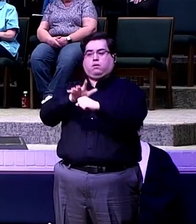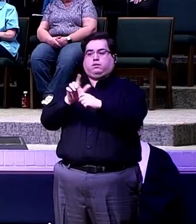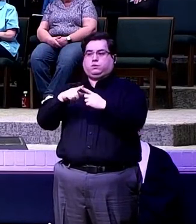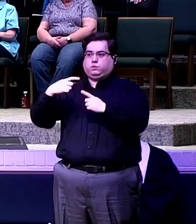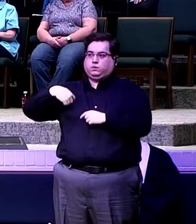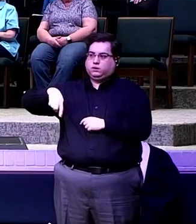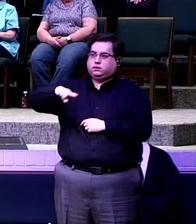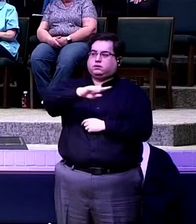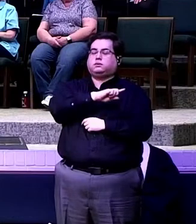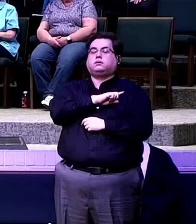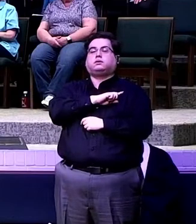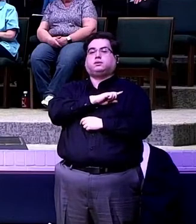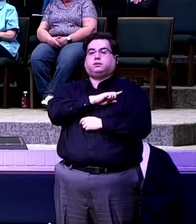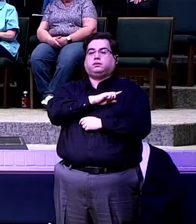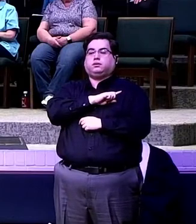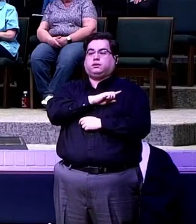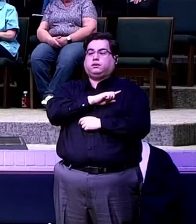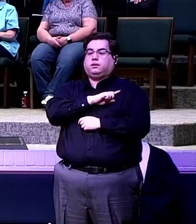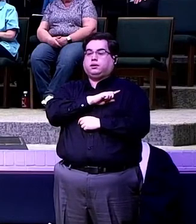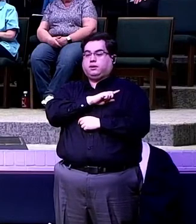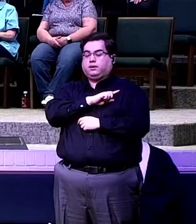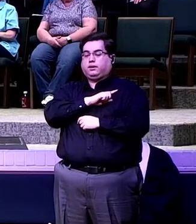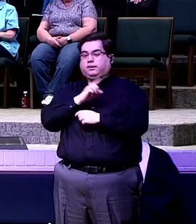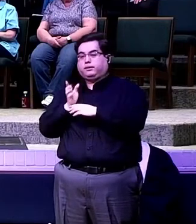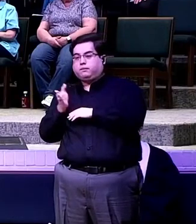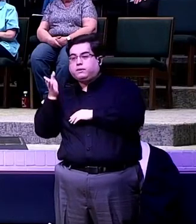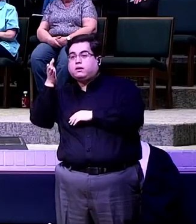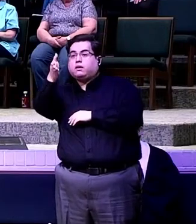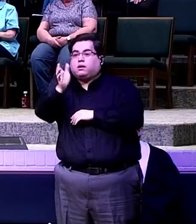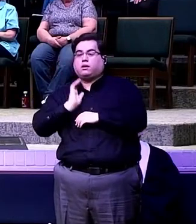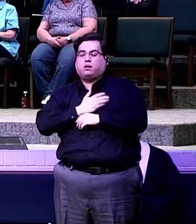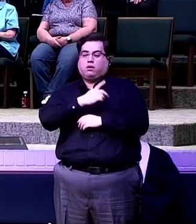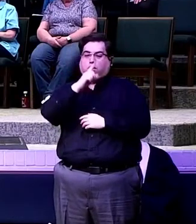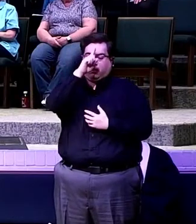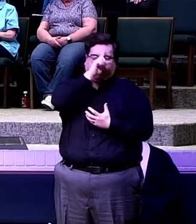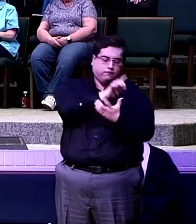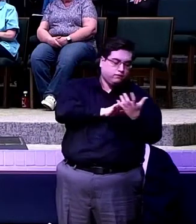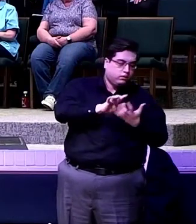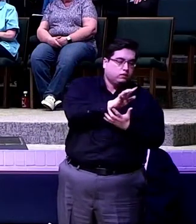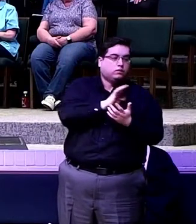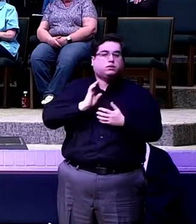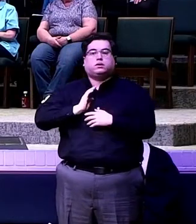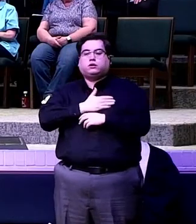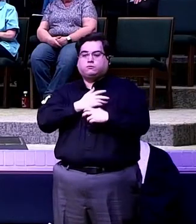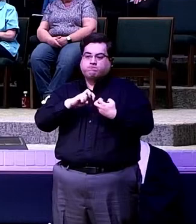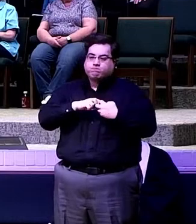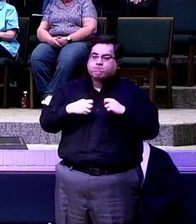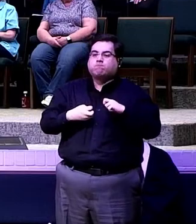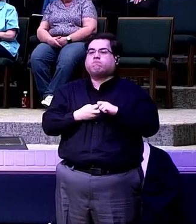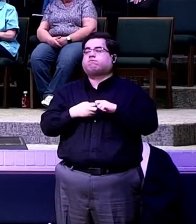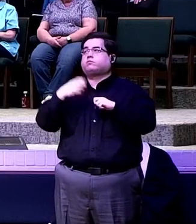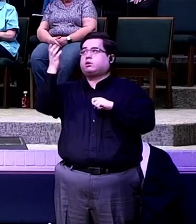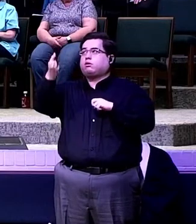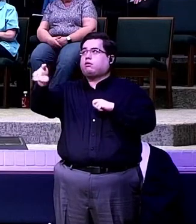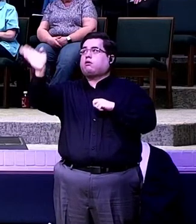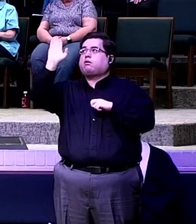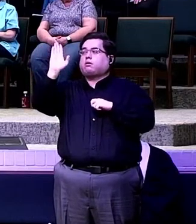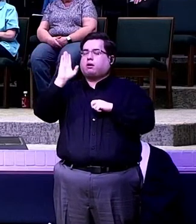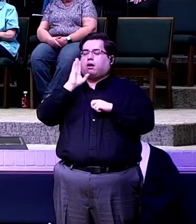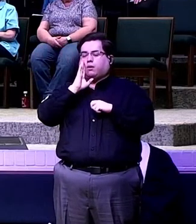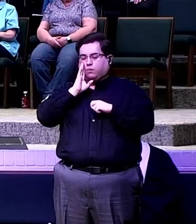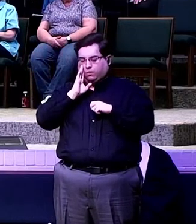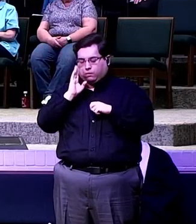us that beyond confusion and strife, God's love has